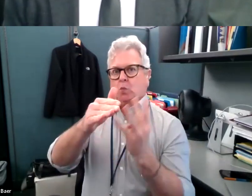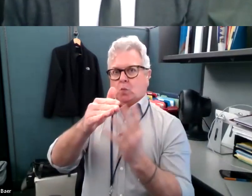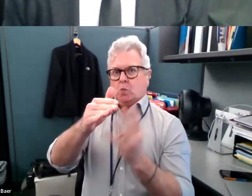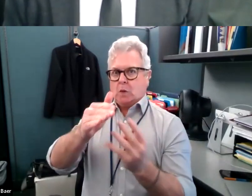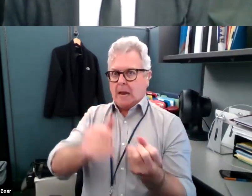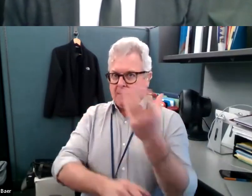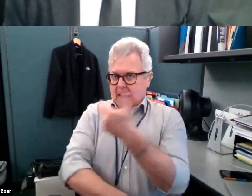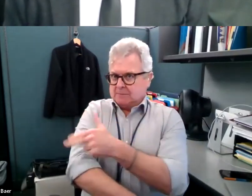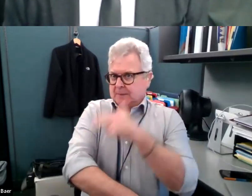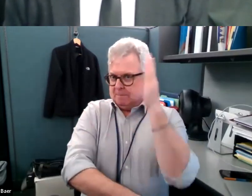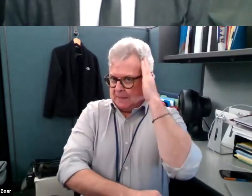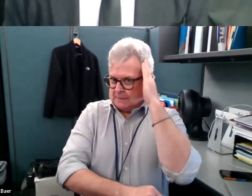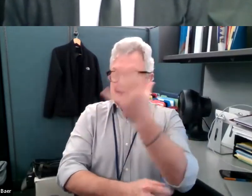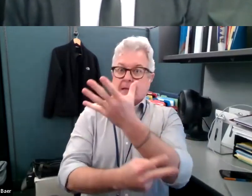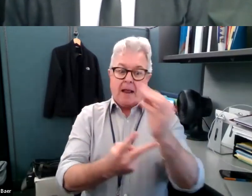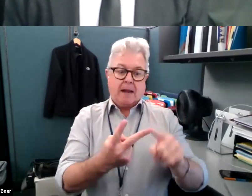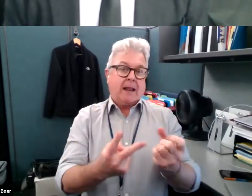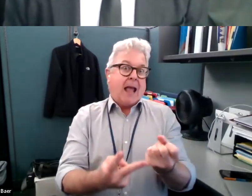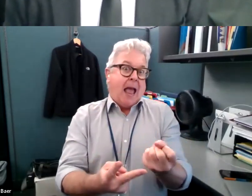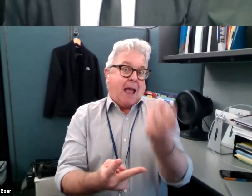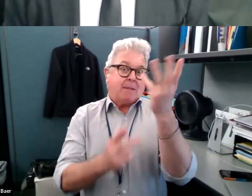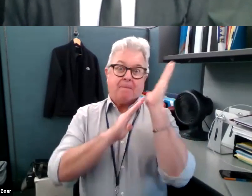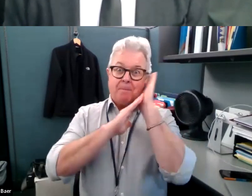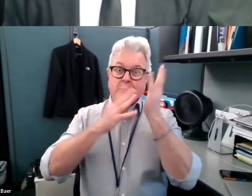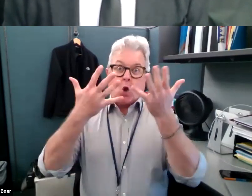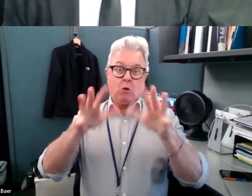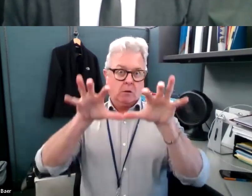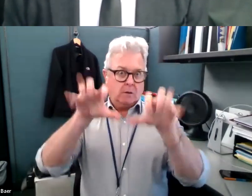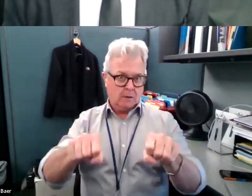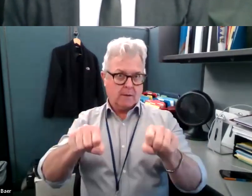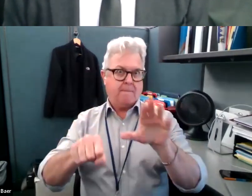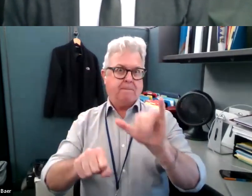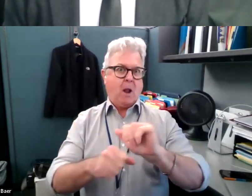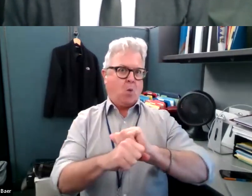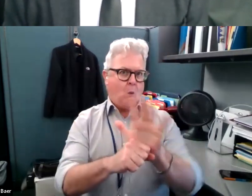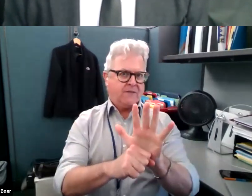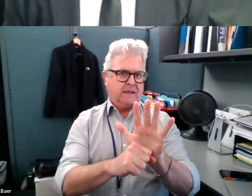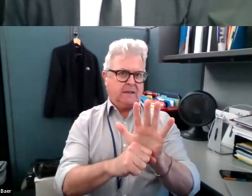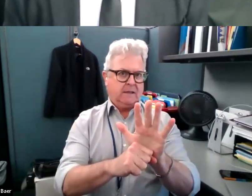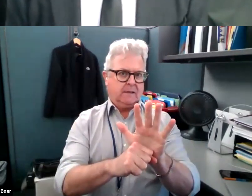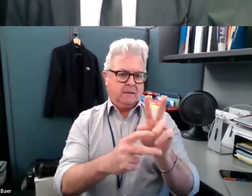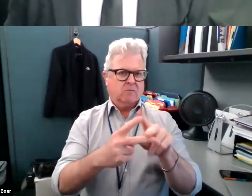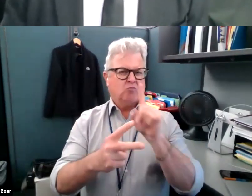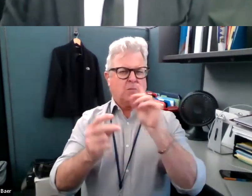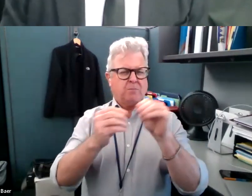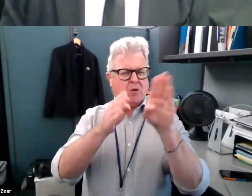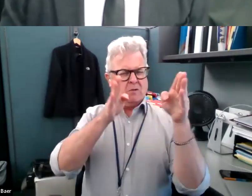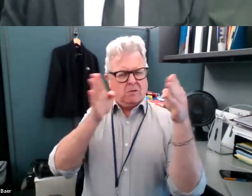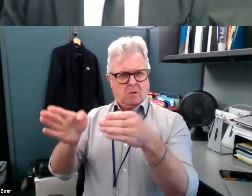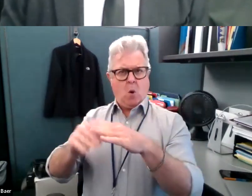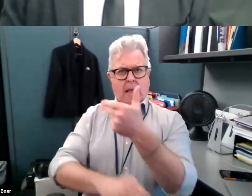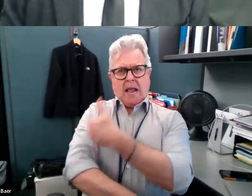hospitalization and beds, how many new people are admitted to the hospital, and how many beds are already taken because of a